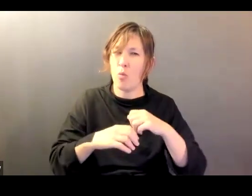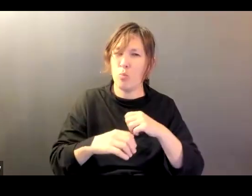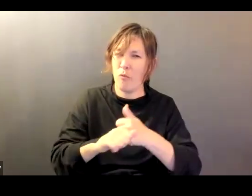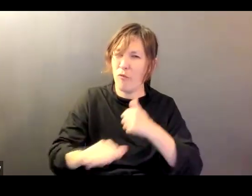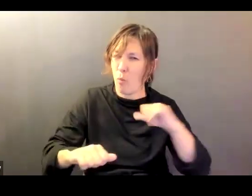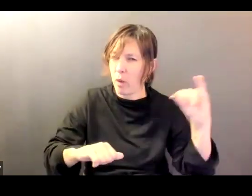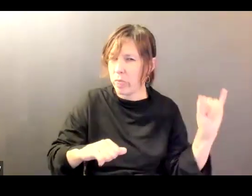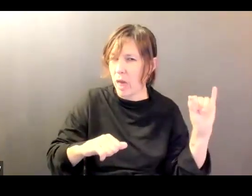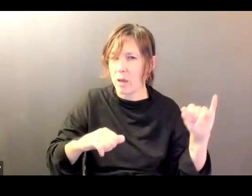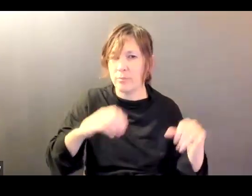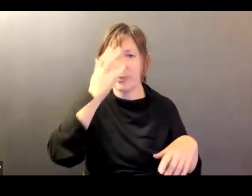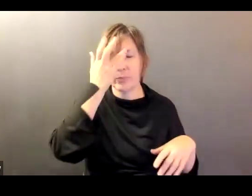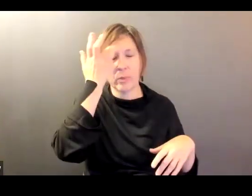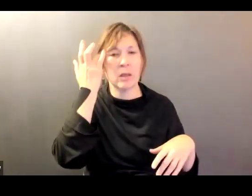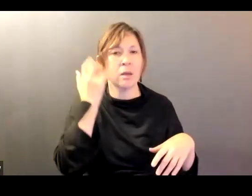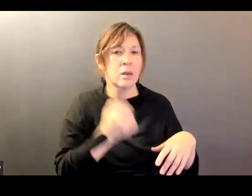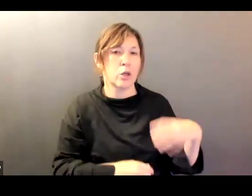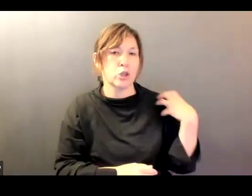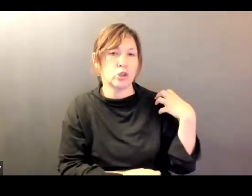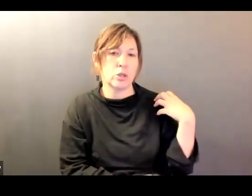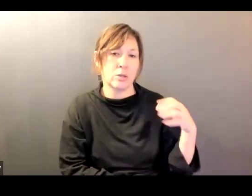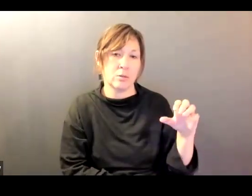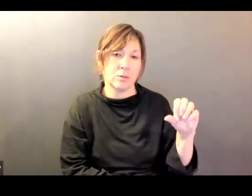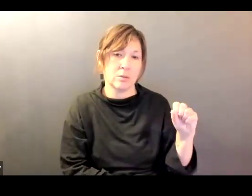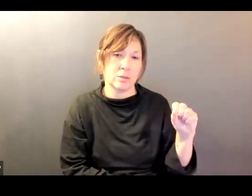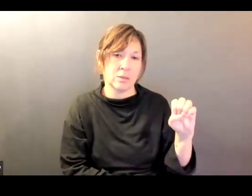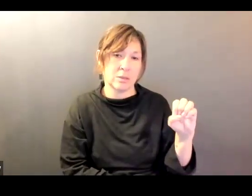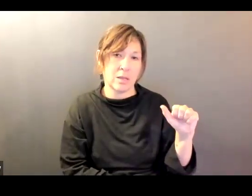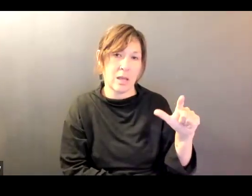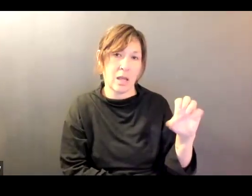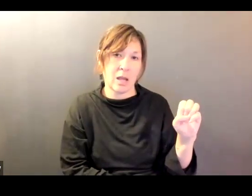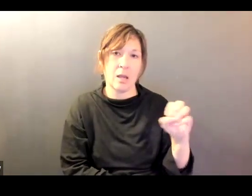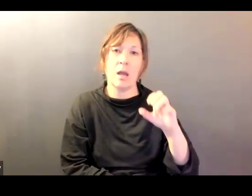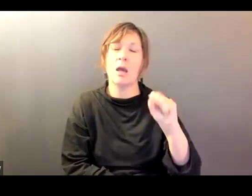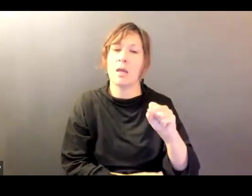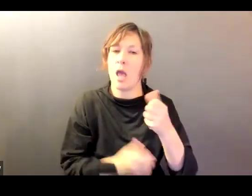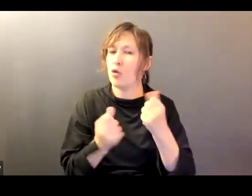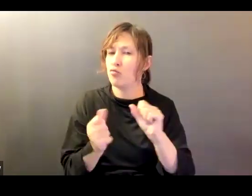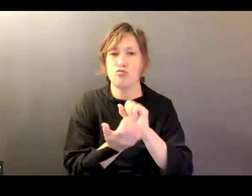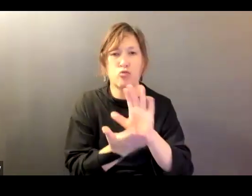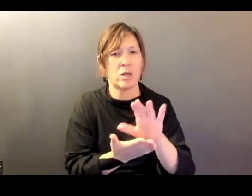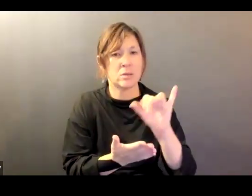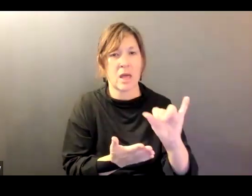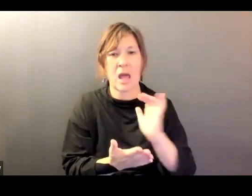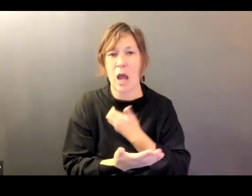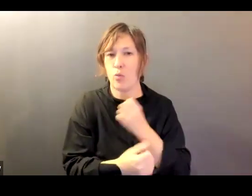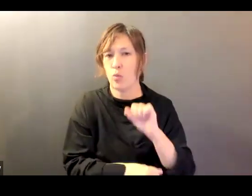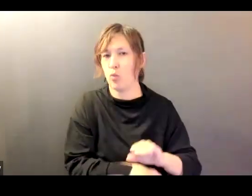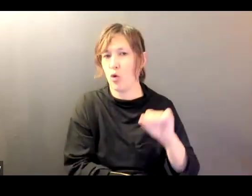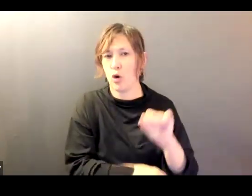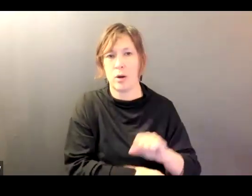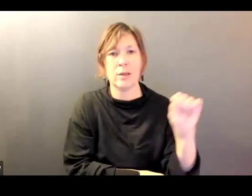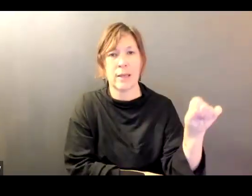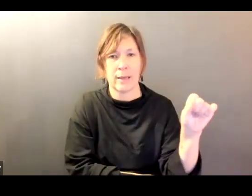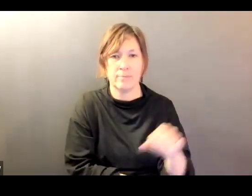Thank you so much for raising that question, because that is also a critical question that we are addressing in every aspect of the work that we are doing.